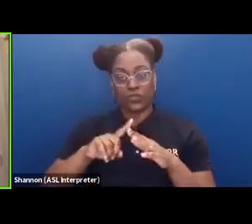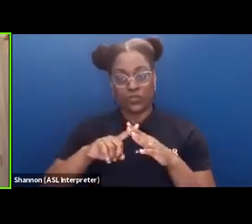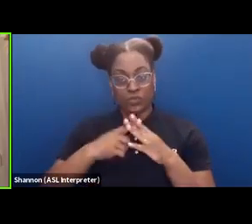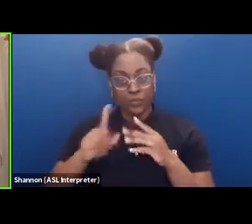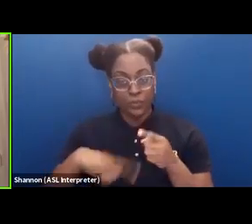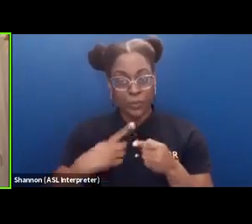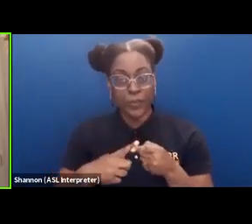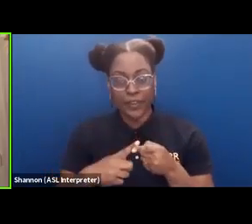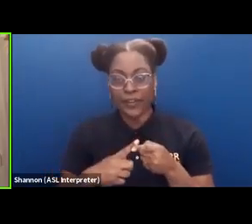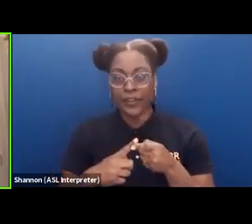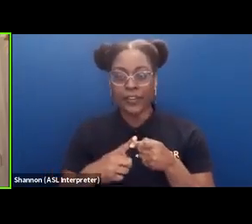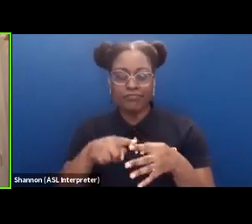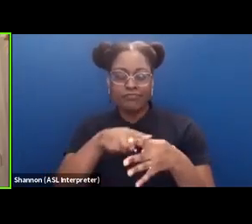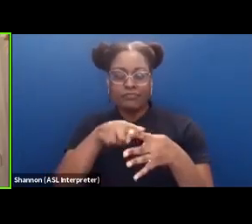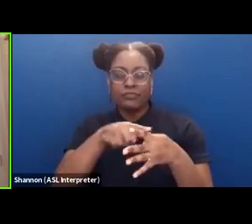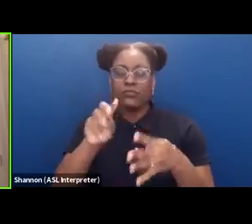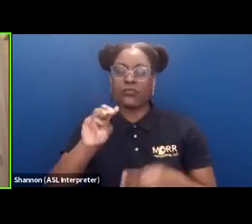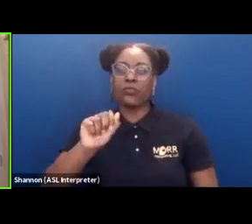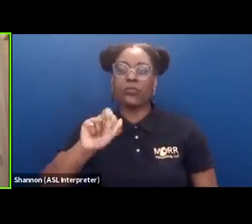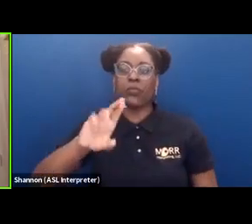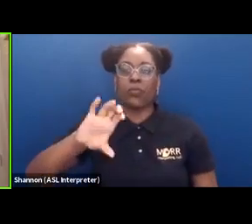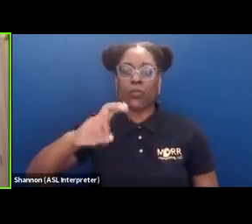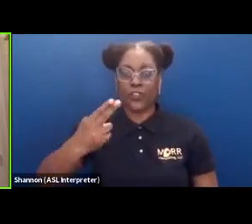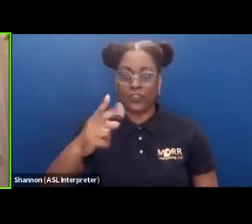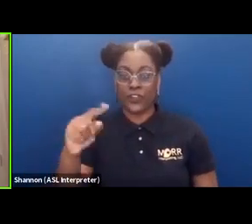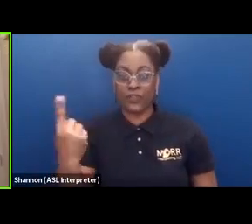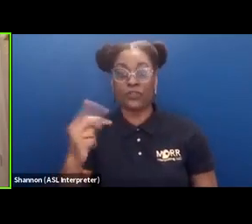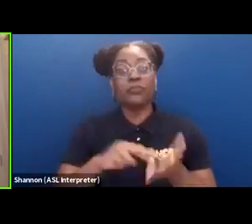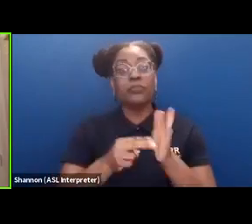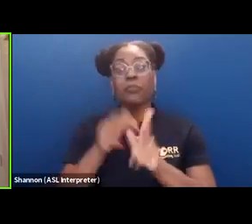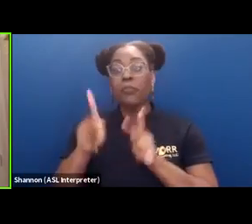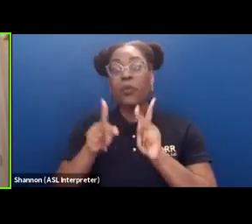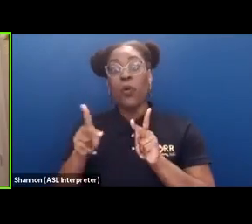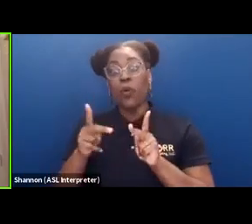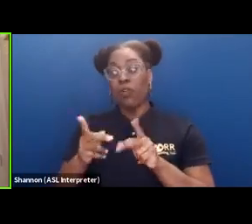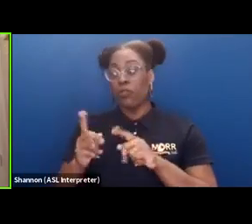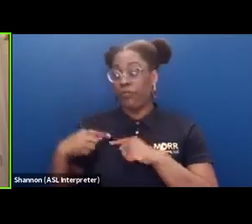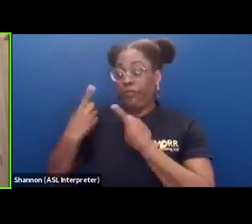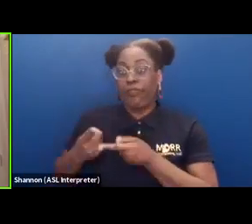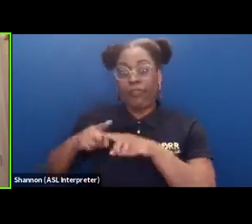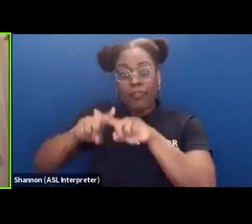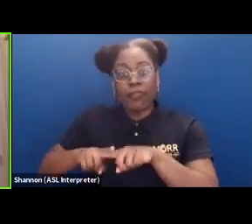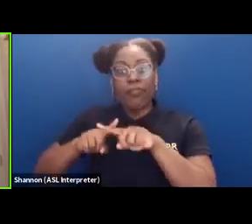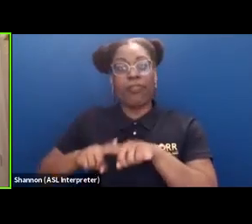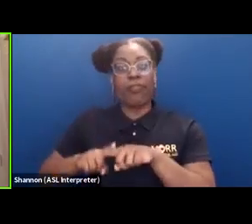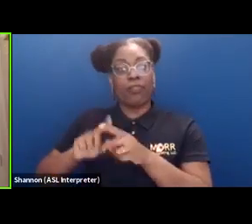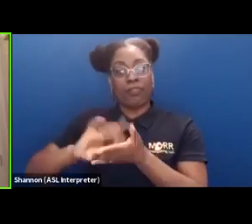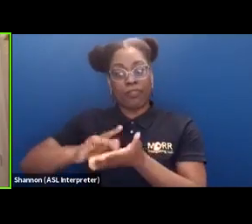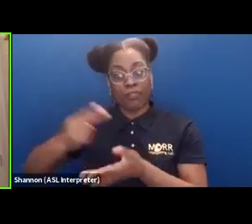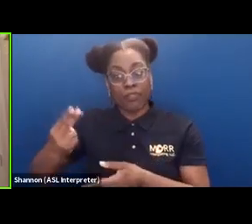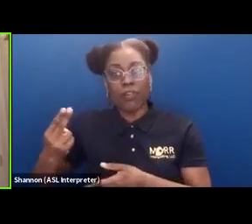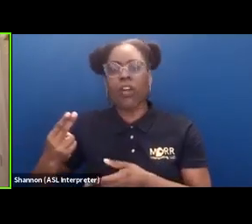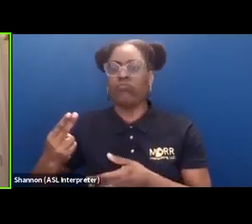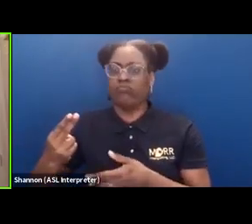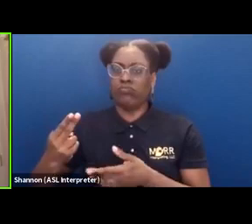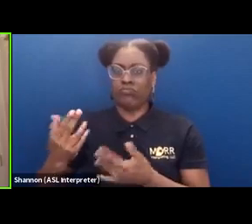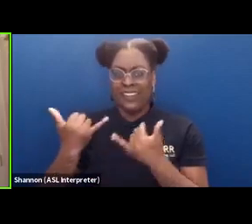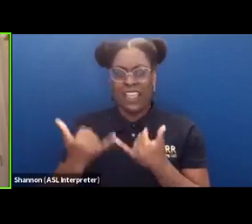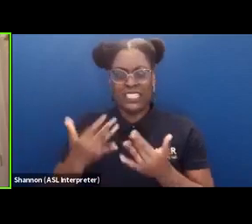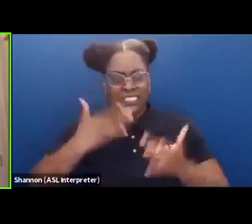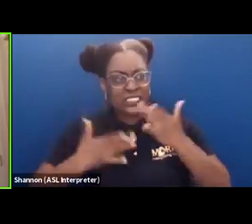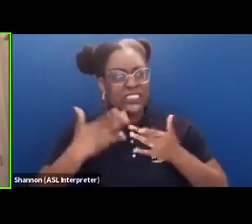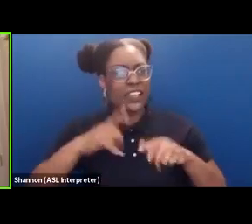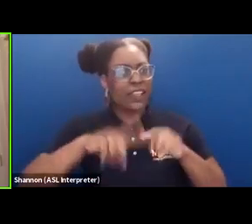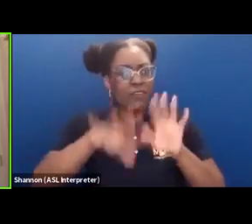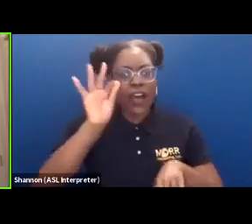it was almost impossible to get hydroxychloroquine. I myself was offered only a 14-day supply of a medication that I have taken twice